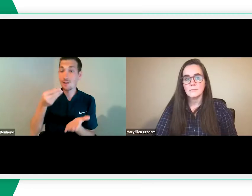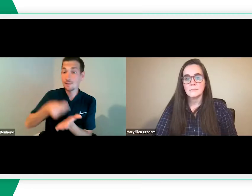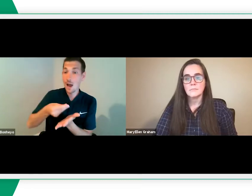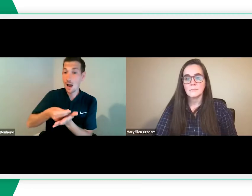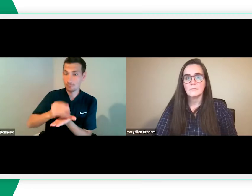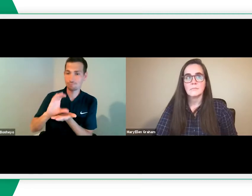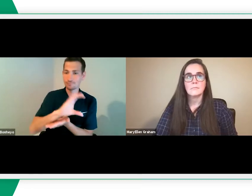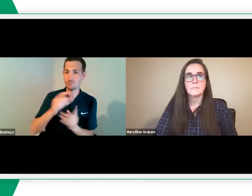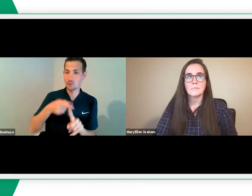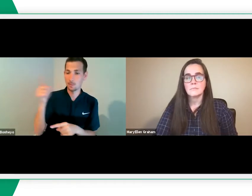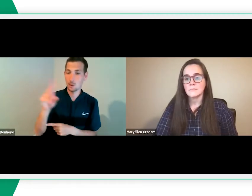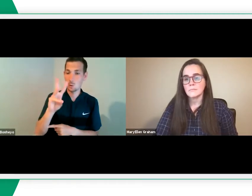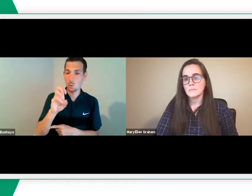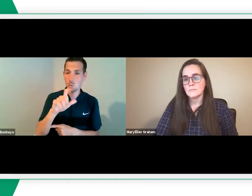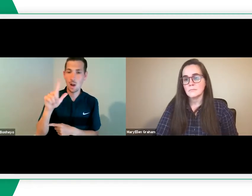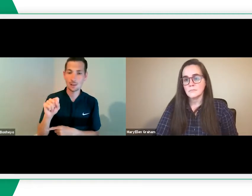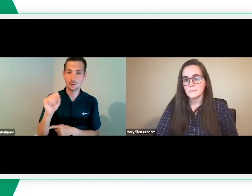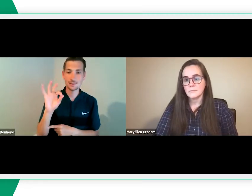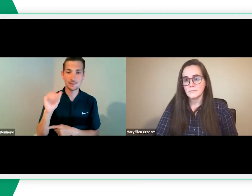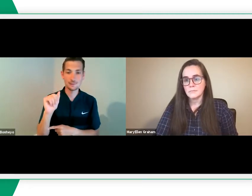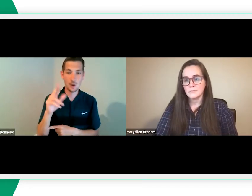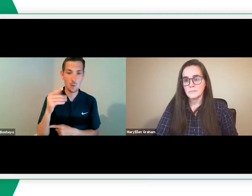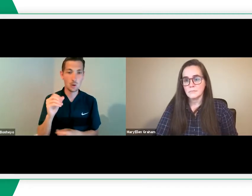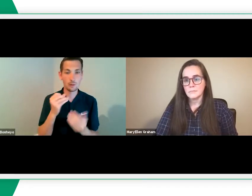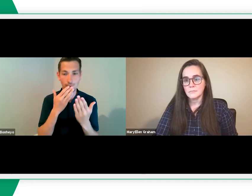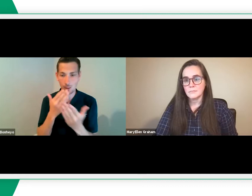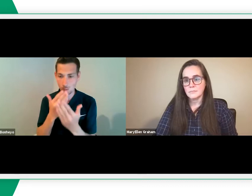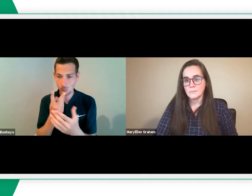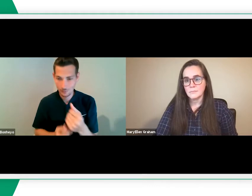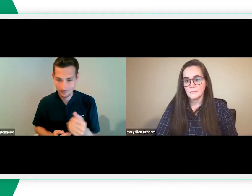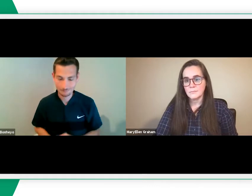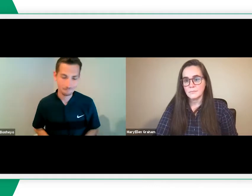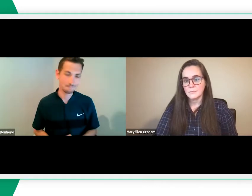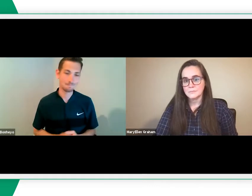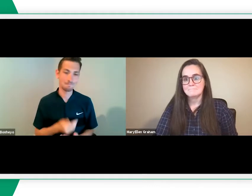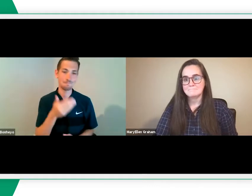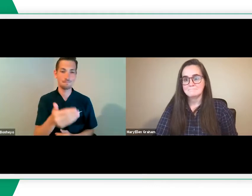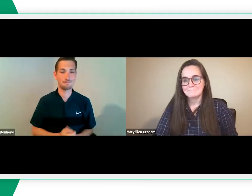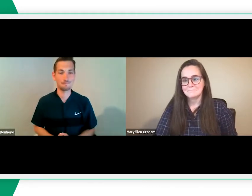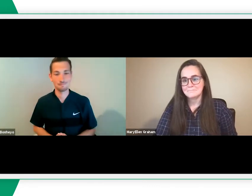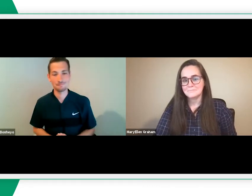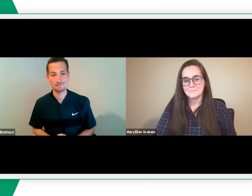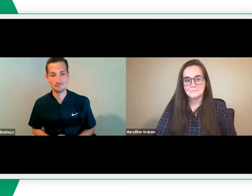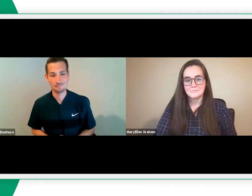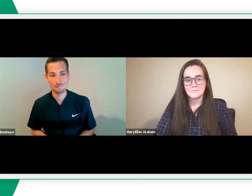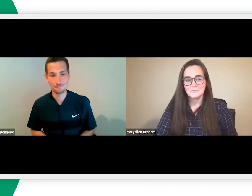essentially able to host this event. And the funding has been provided by Wells Fargo Bank. So thank you very